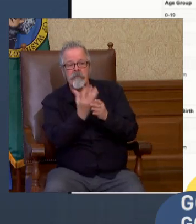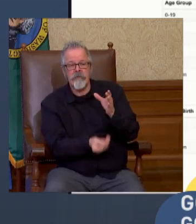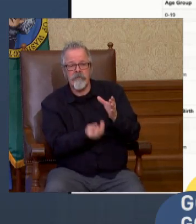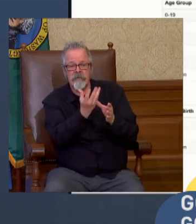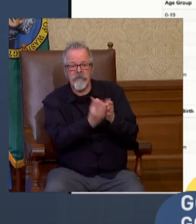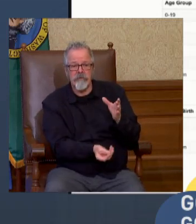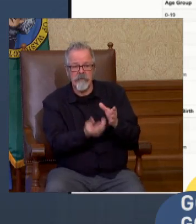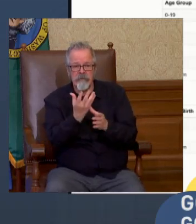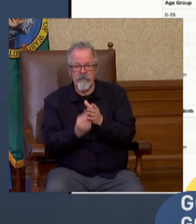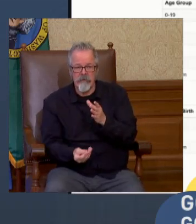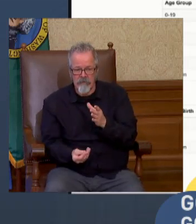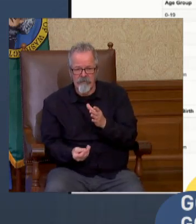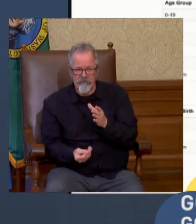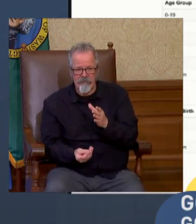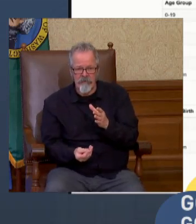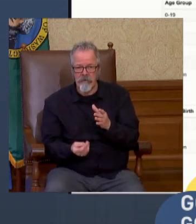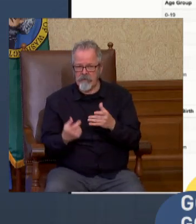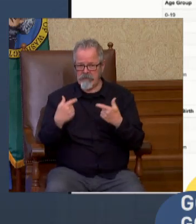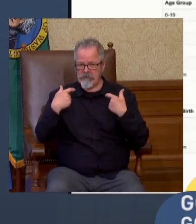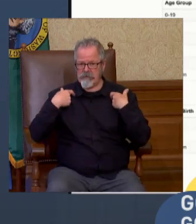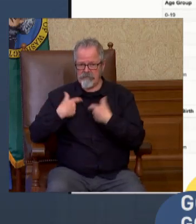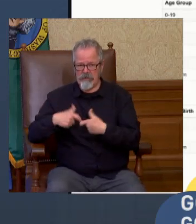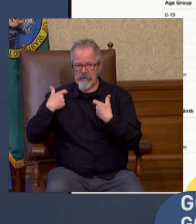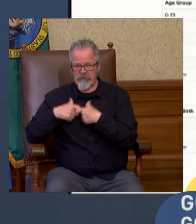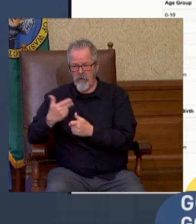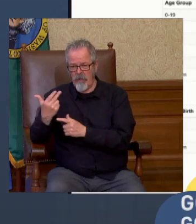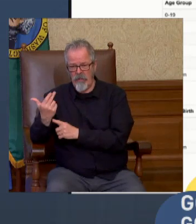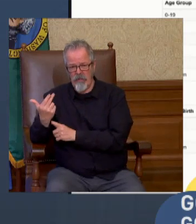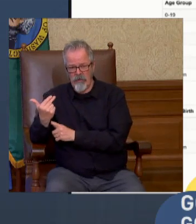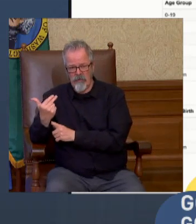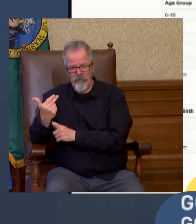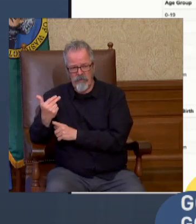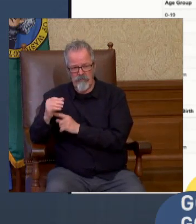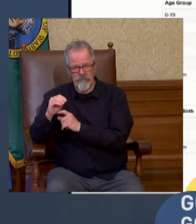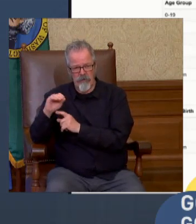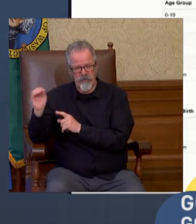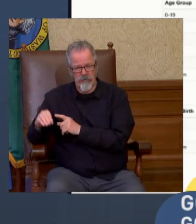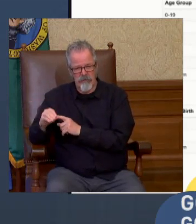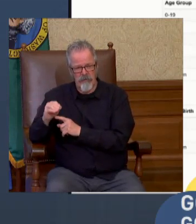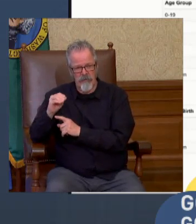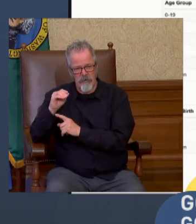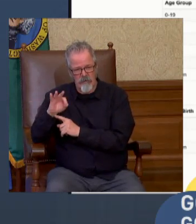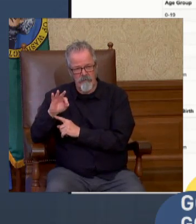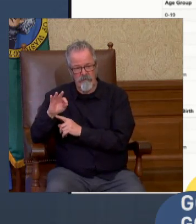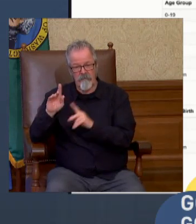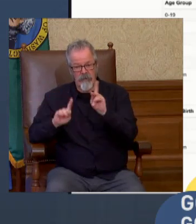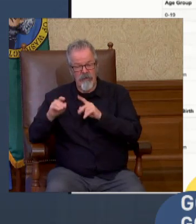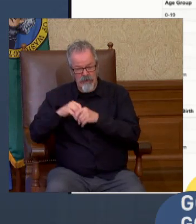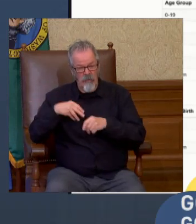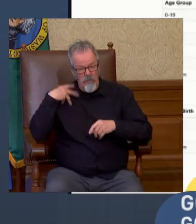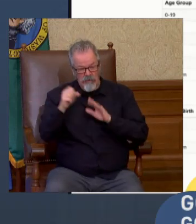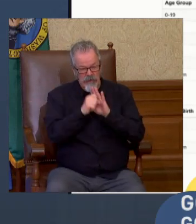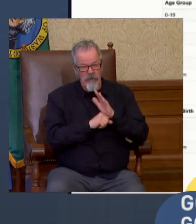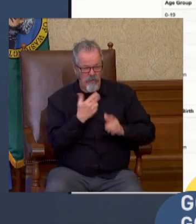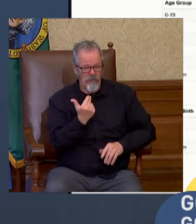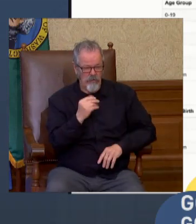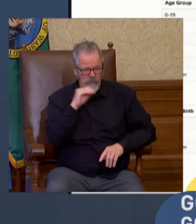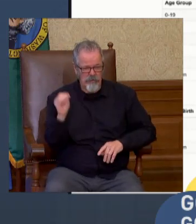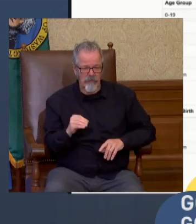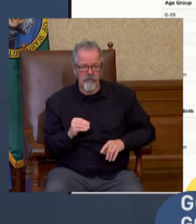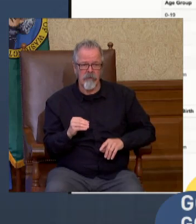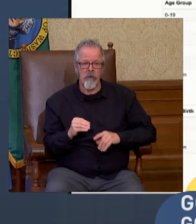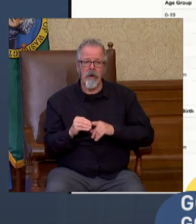population, but 8% of the fatalities. So this is a non-equitable virus, and we